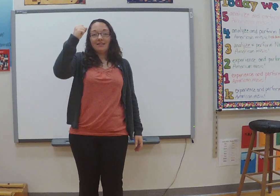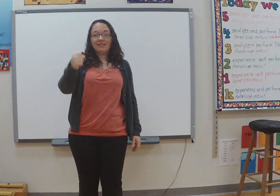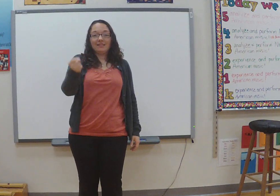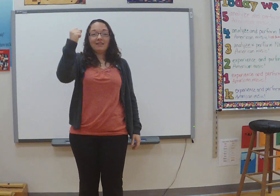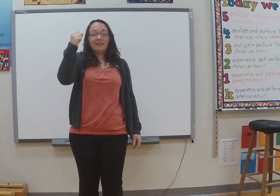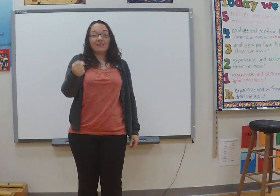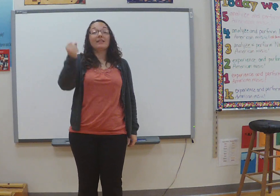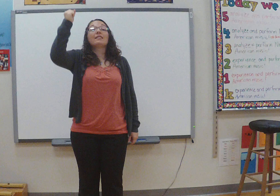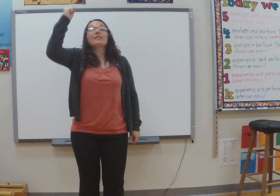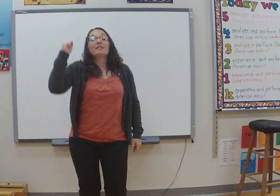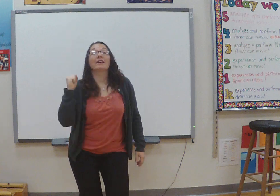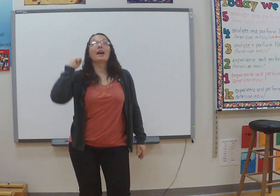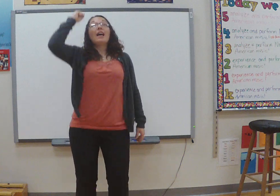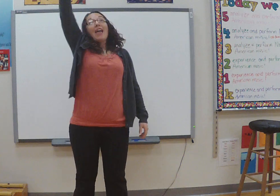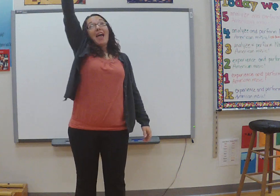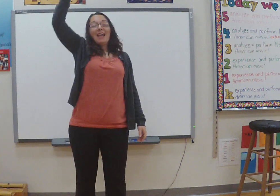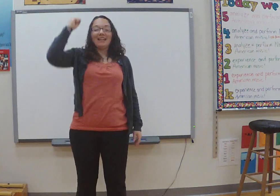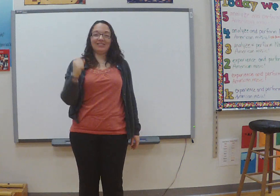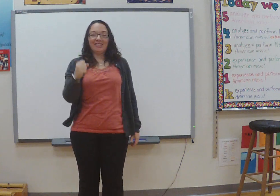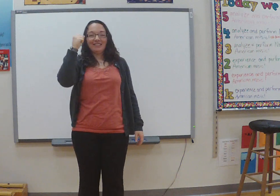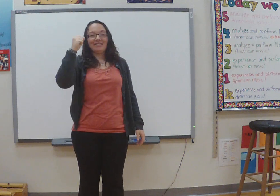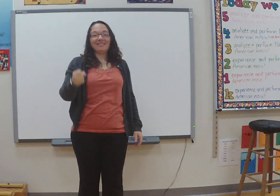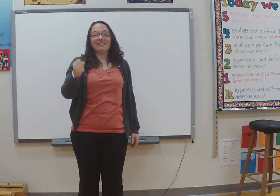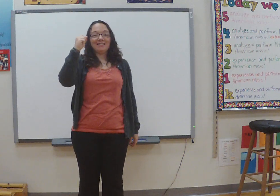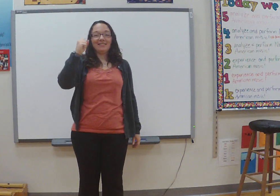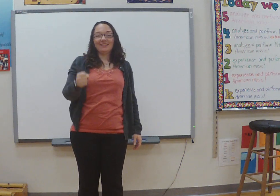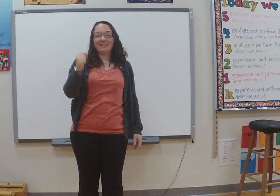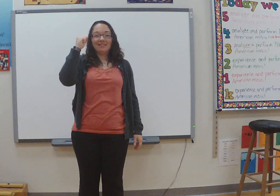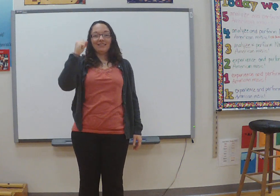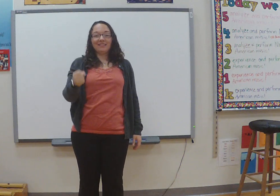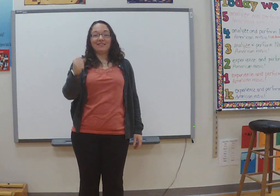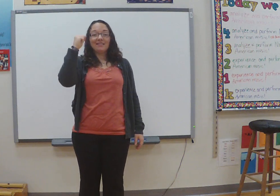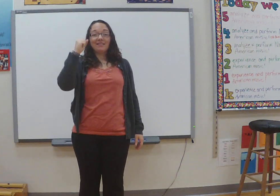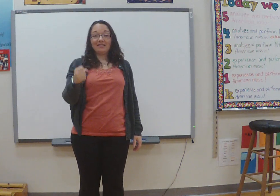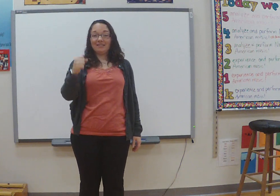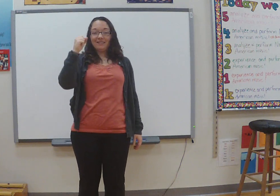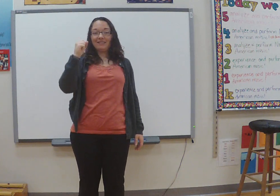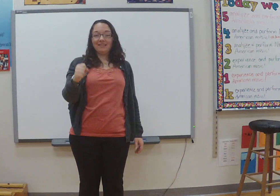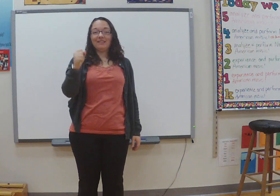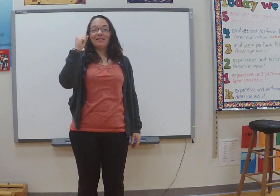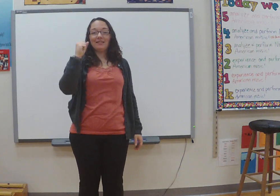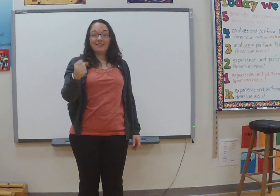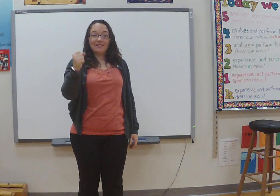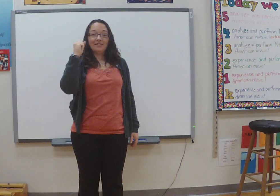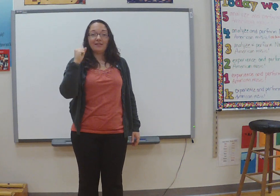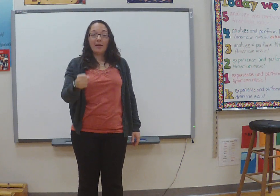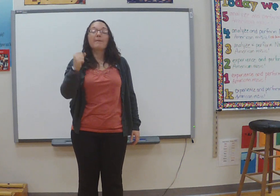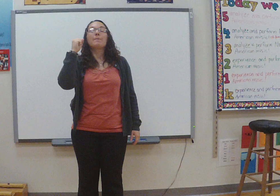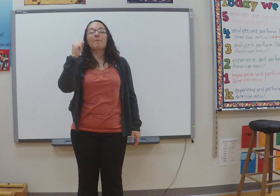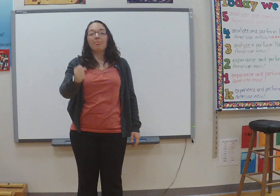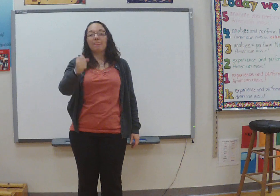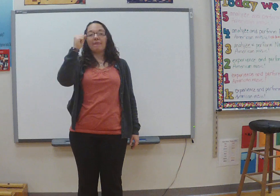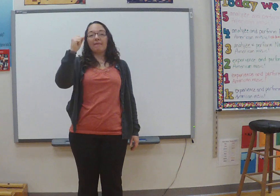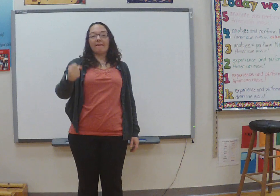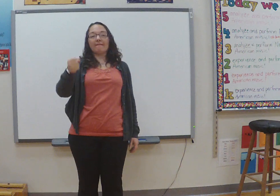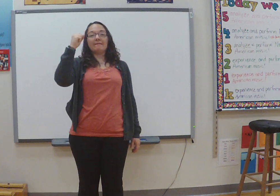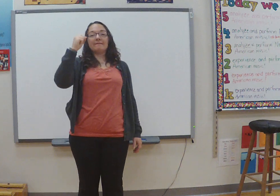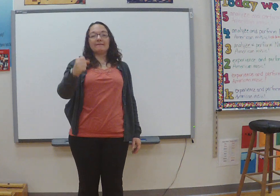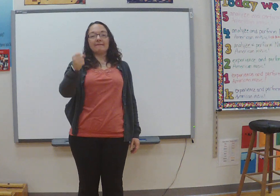in a wonder-stopping sleigh Jingle bells, jingle bells Jingle all the way O'er what fun Is